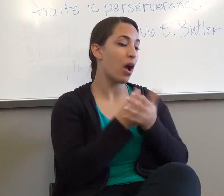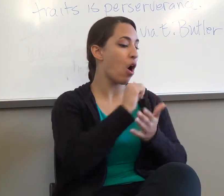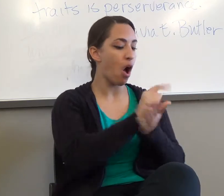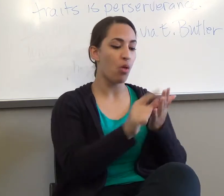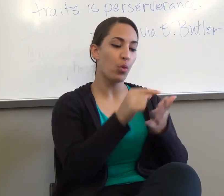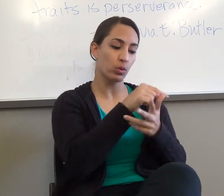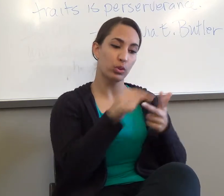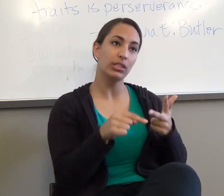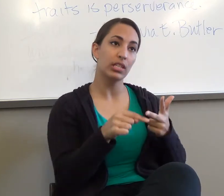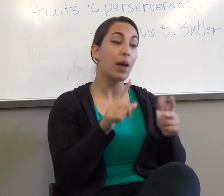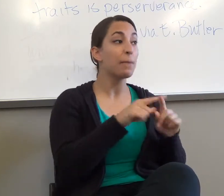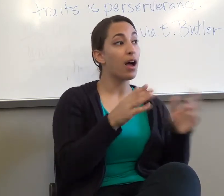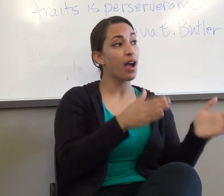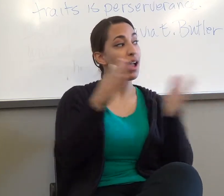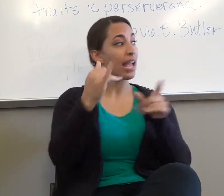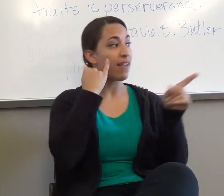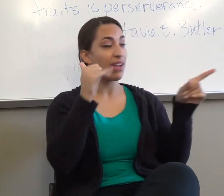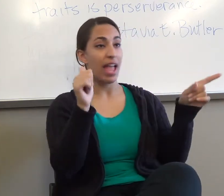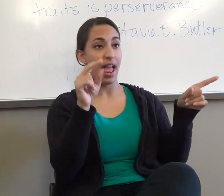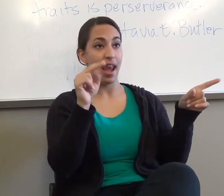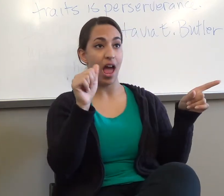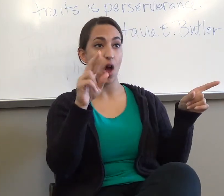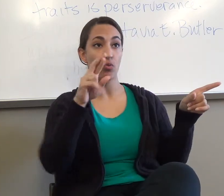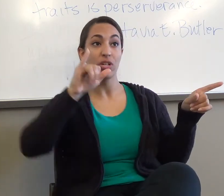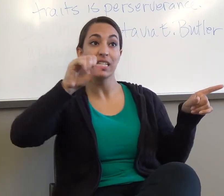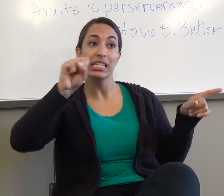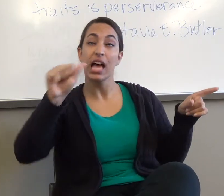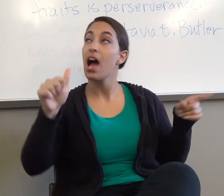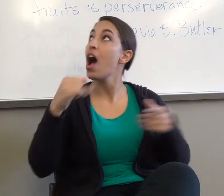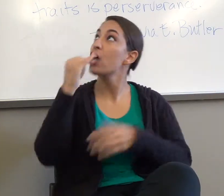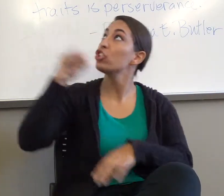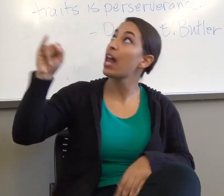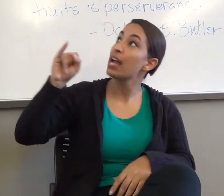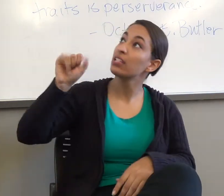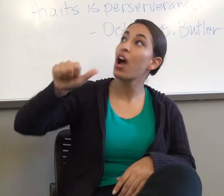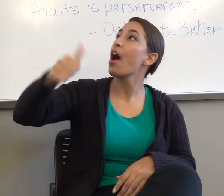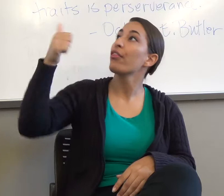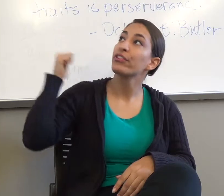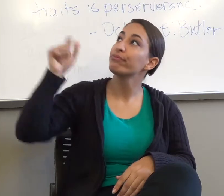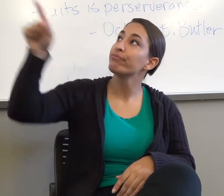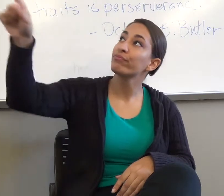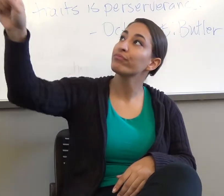if Anarissa underlines these three, ensure safe transportation,